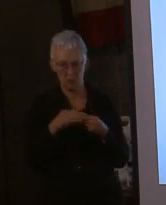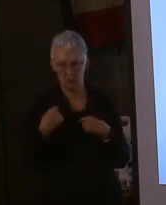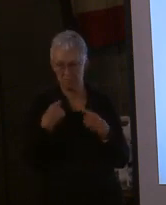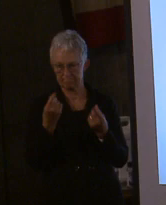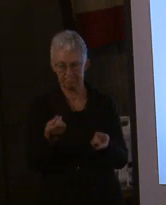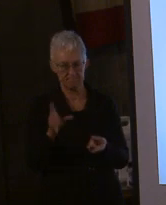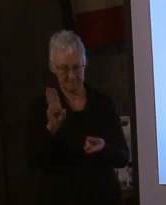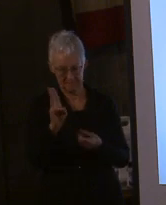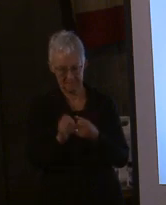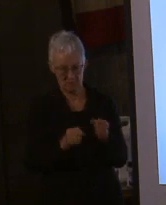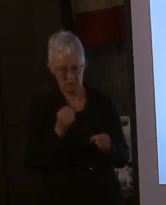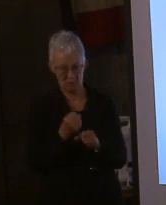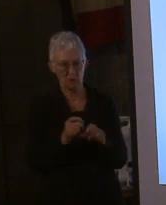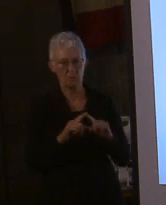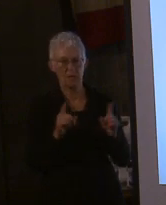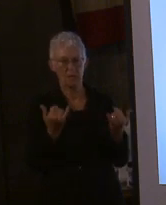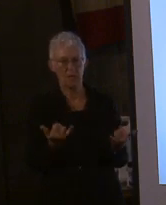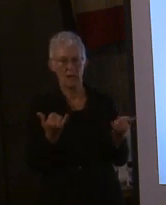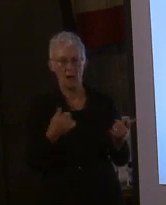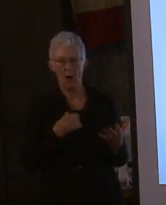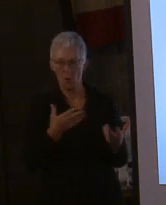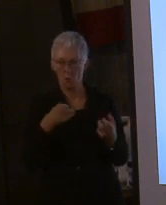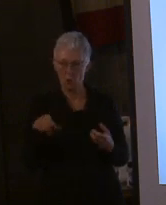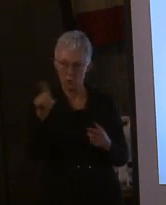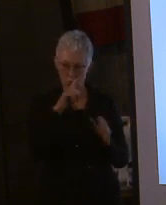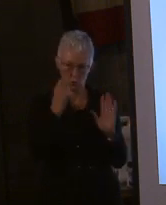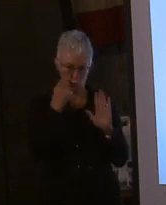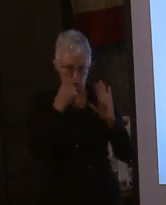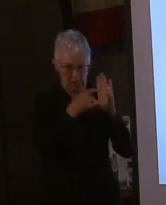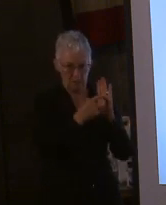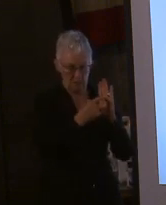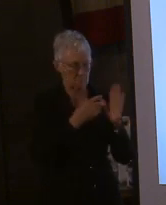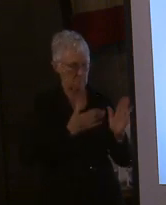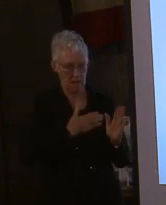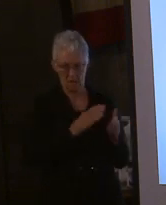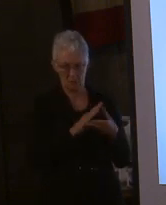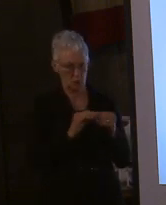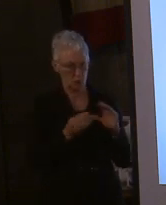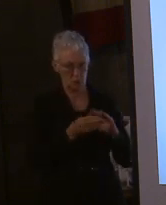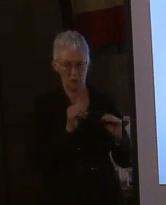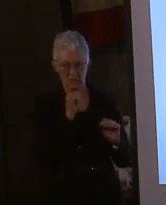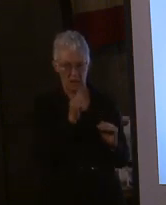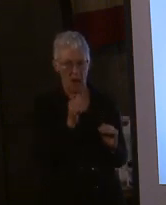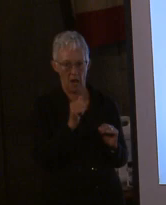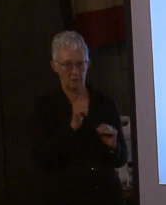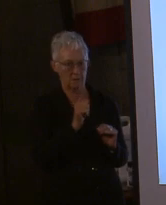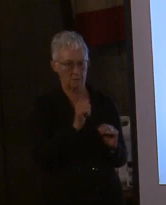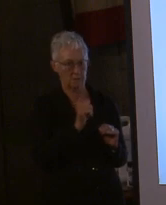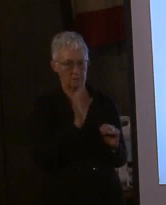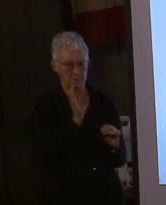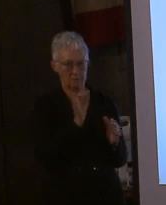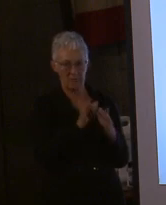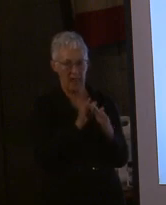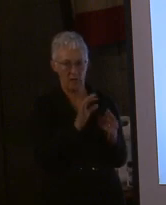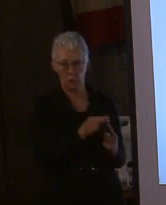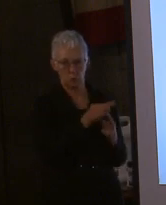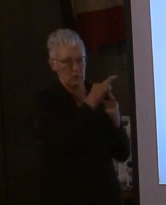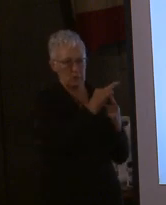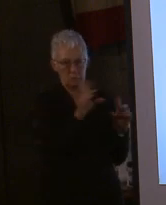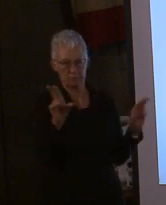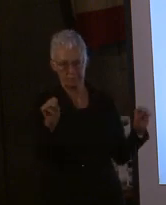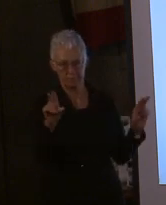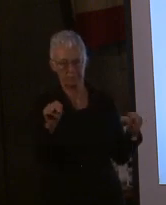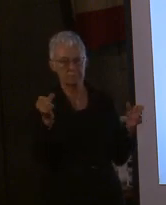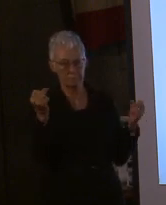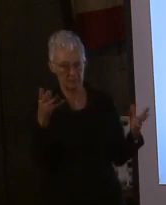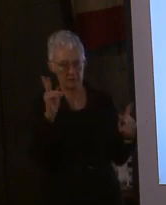more on awareness than on remembrance. I want you to know that my story is not unique. Thousands of other Nebraskans experience pregnancy and infant